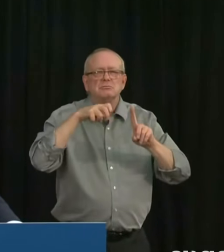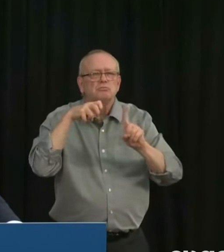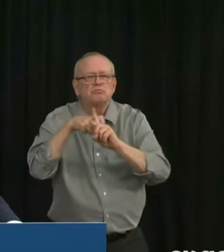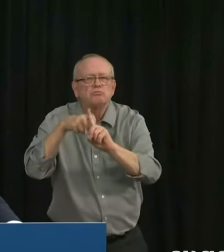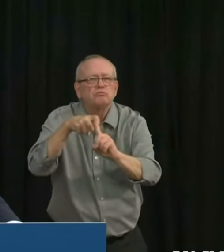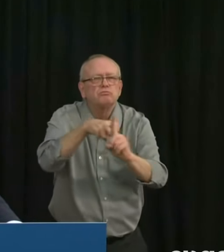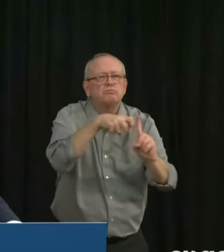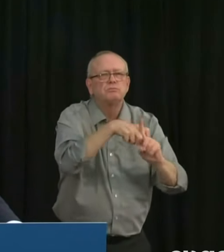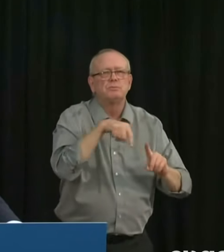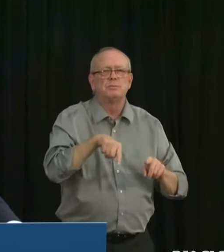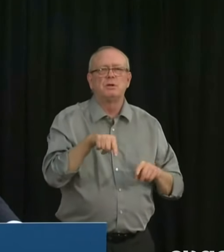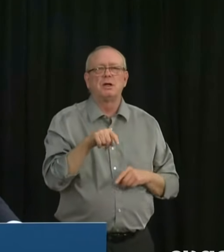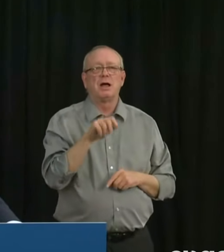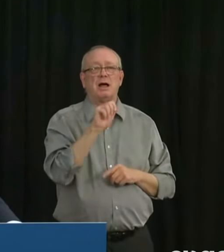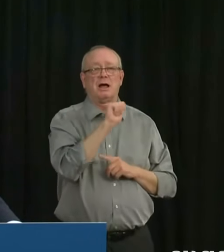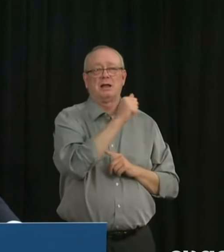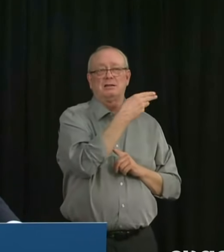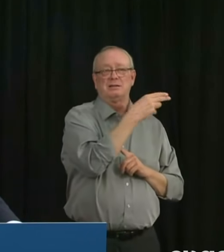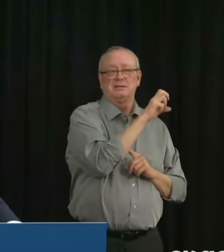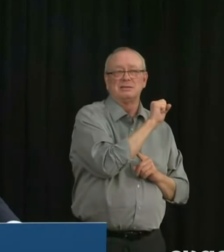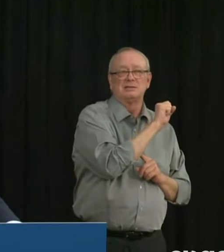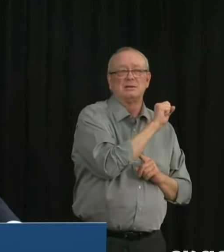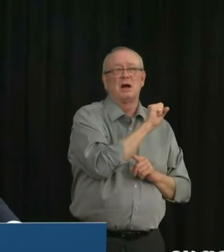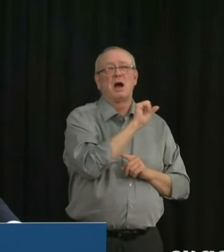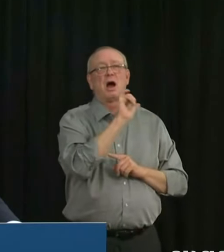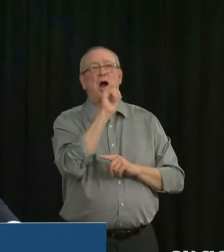Labs have completed more than 2